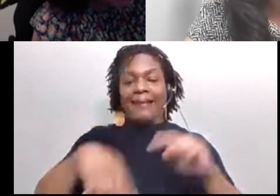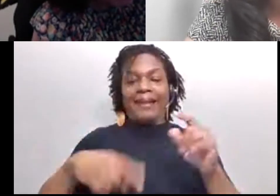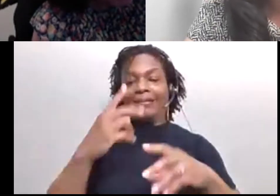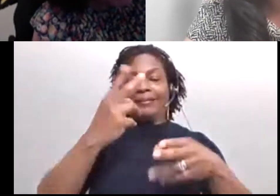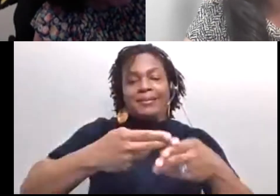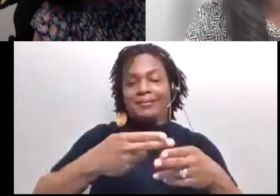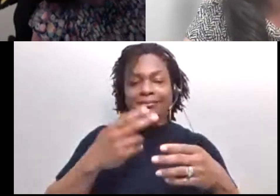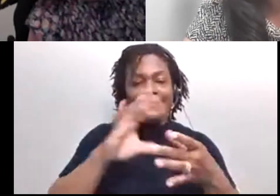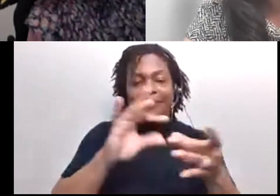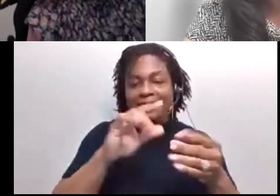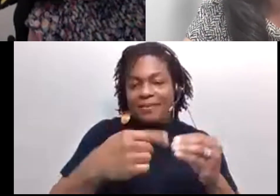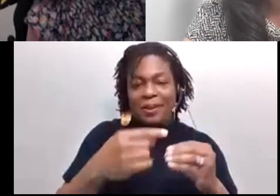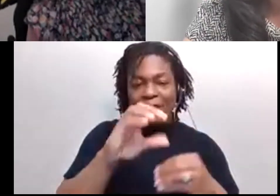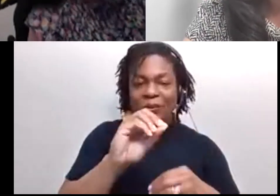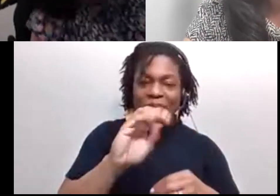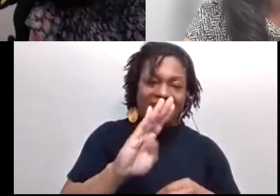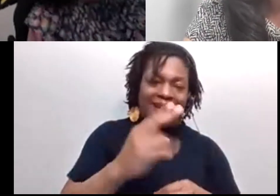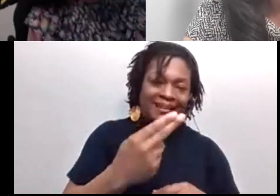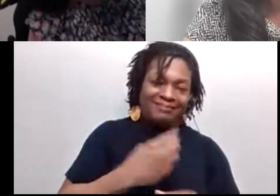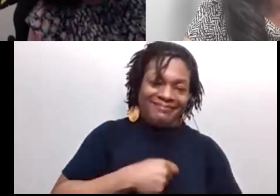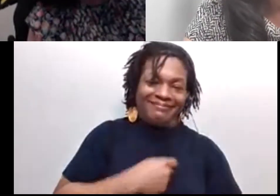Okay, Lynette.